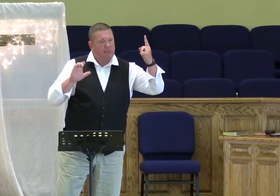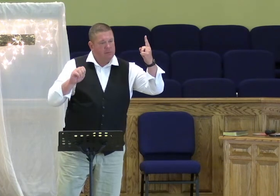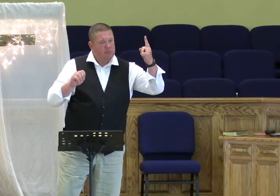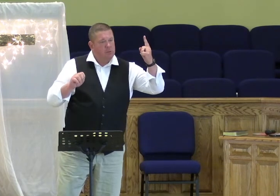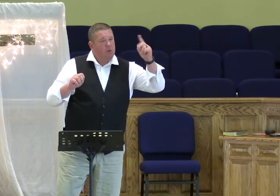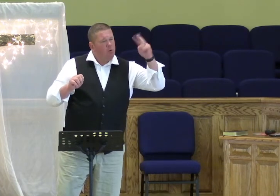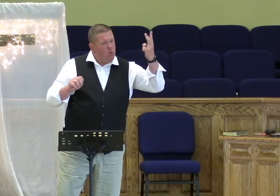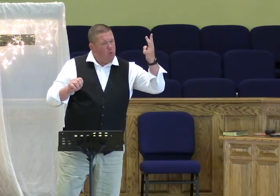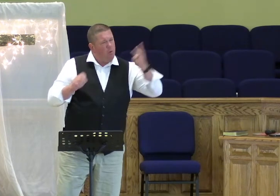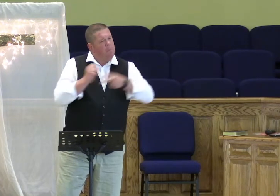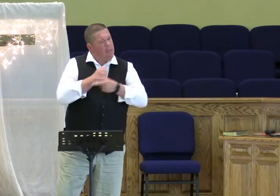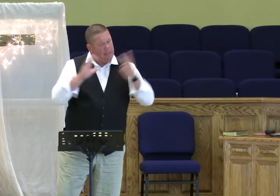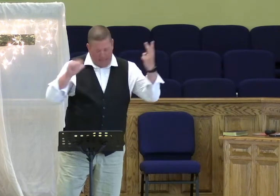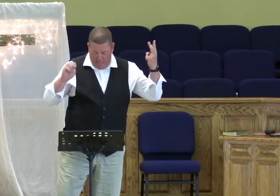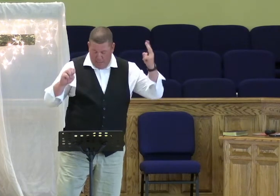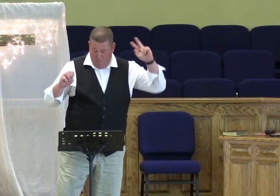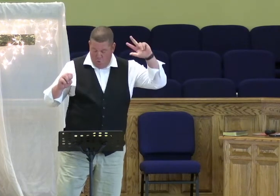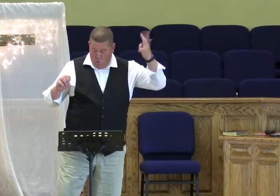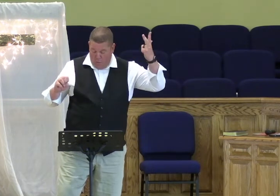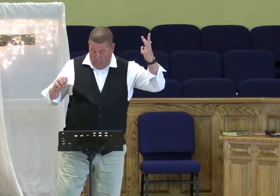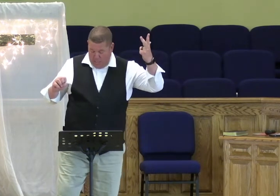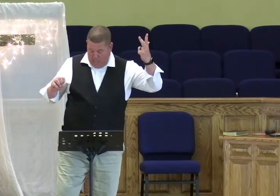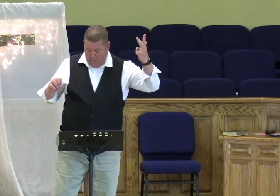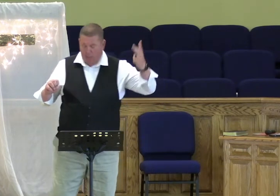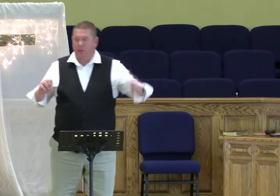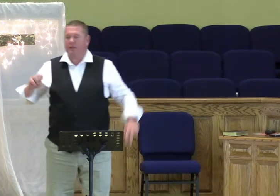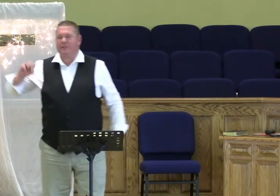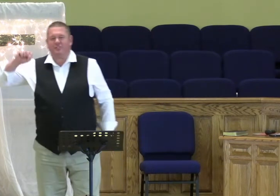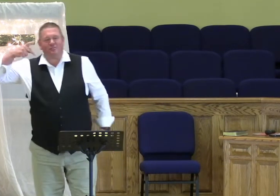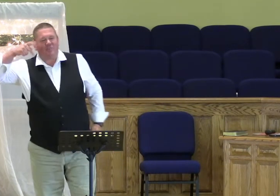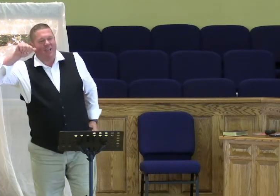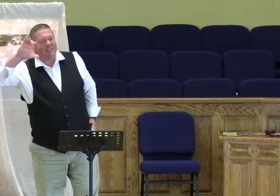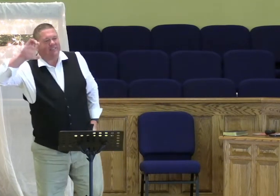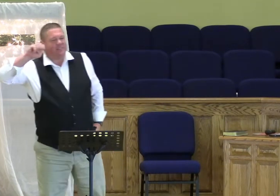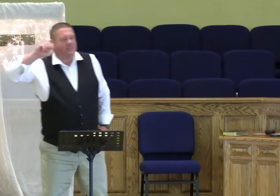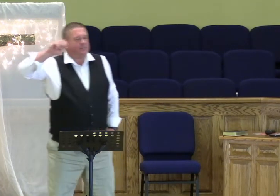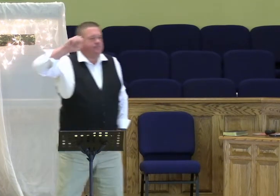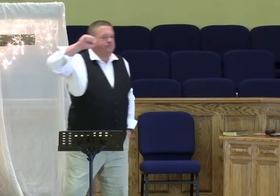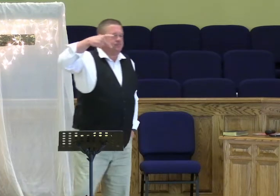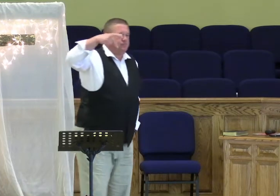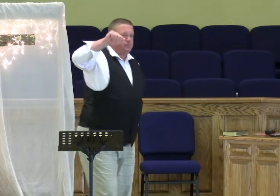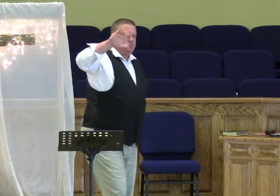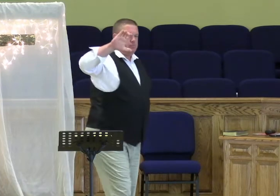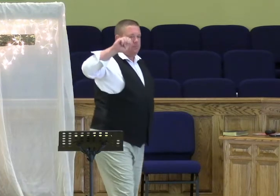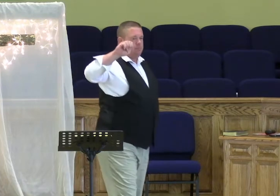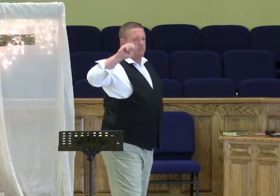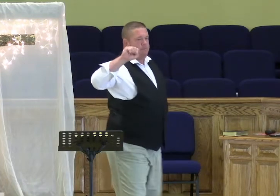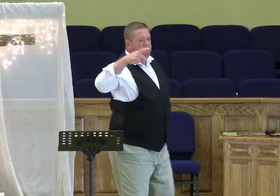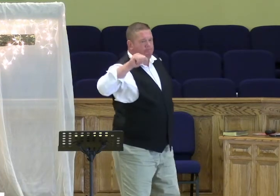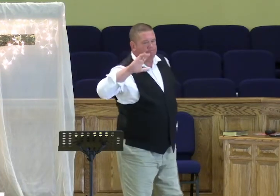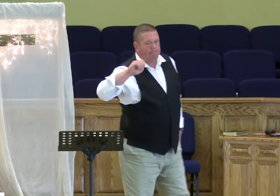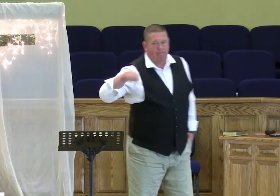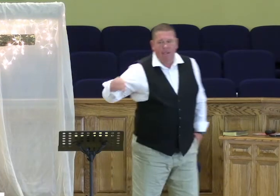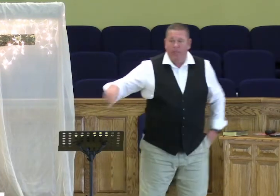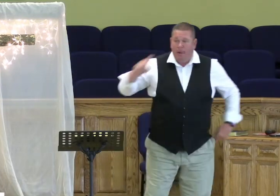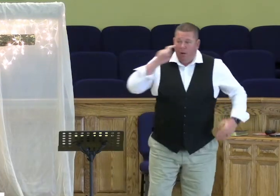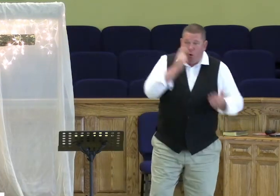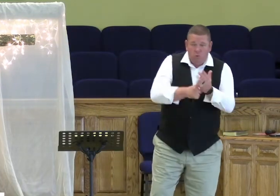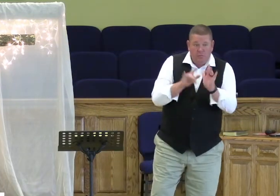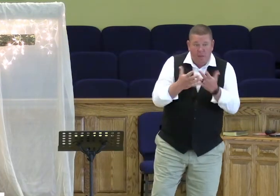So number one, place. Number two, I want to make the case. And number three, space. This space.